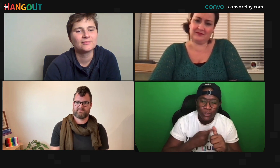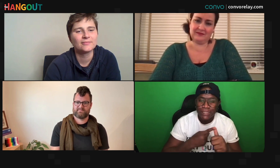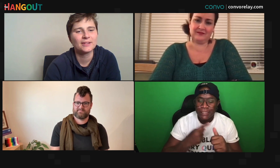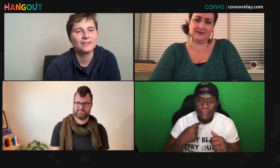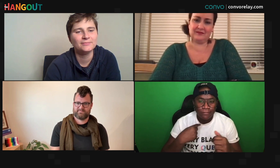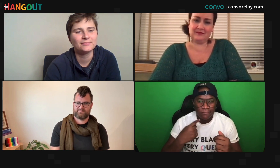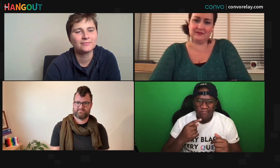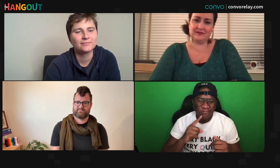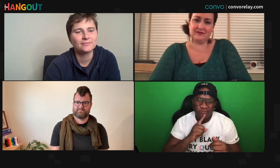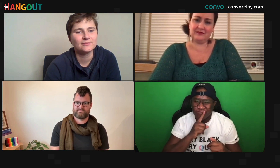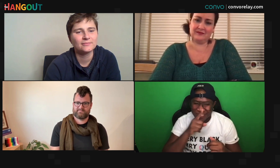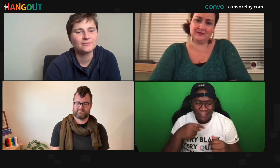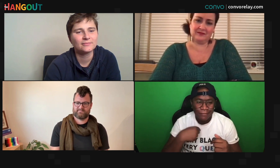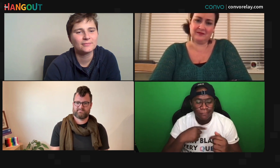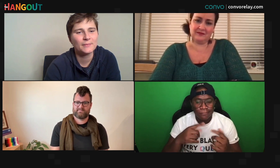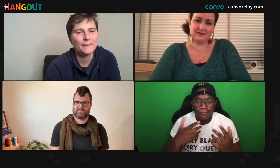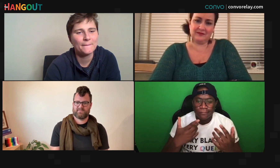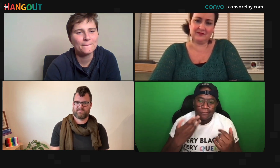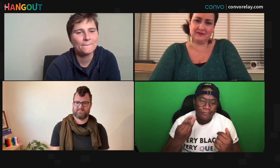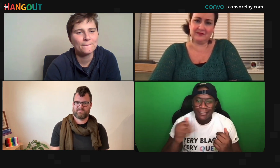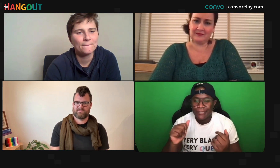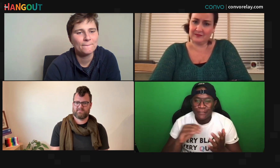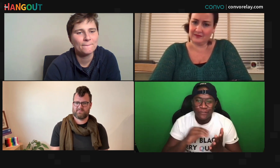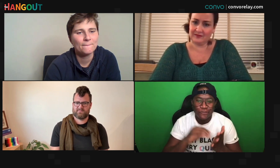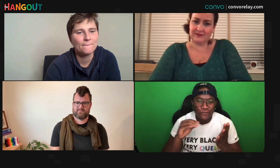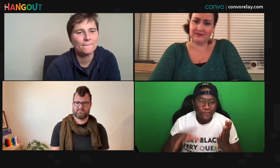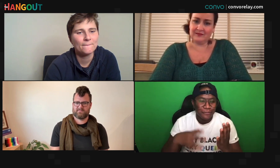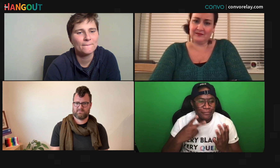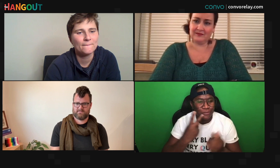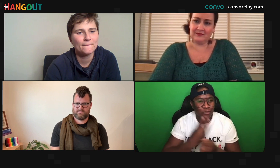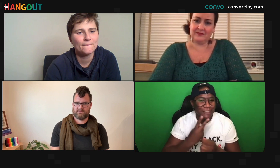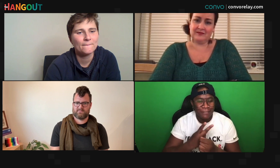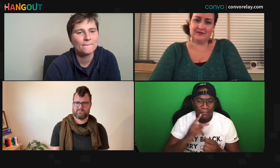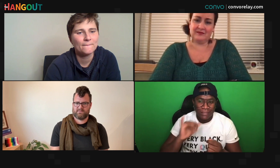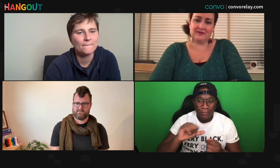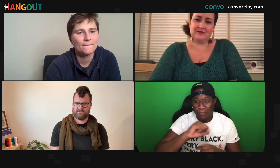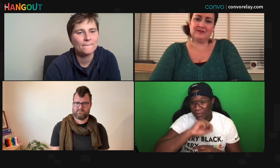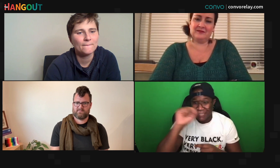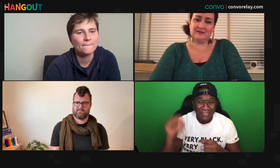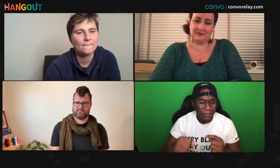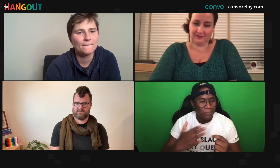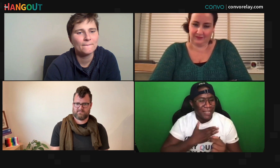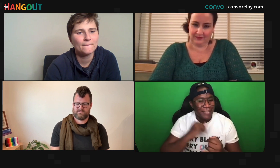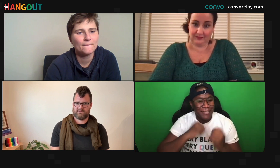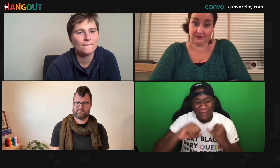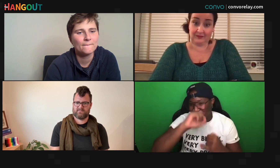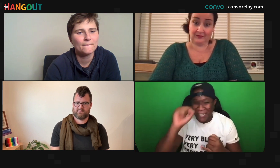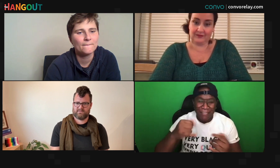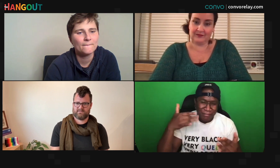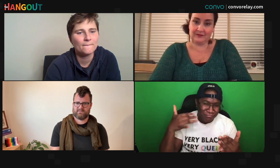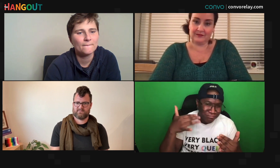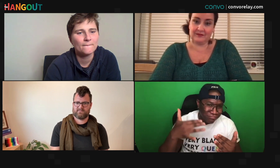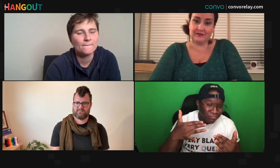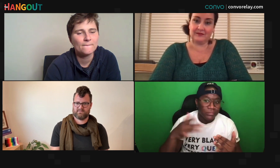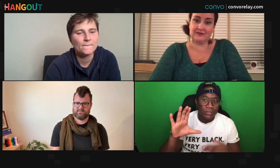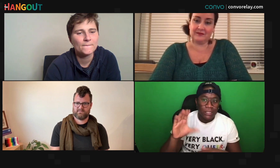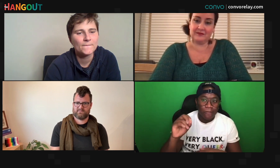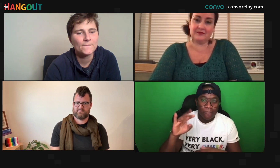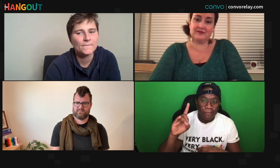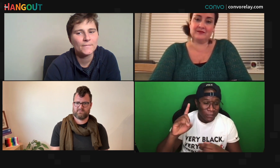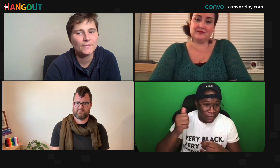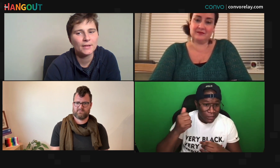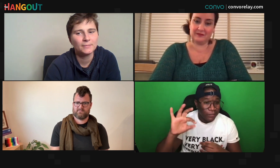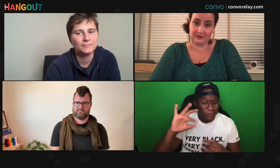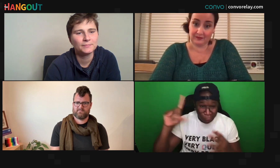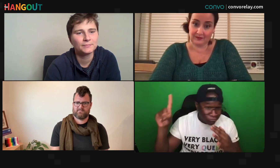rich experience, a very rich experience. And first of all, I was a master's student in grad school. It was my